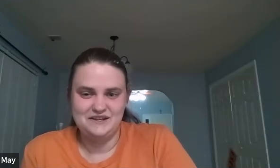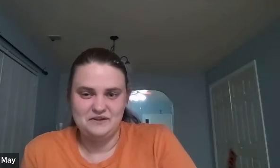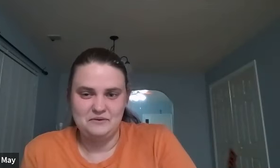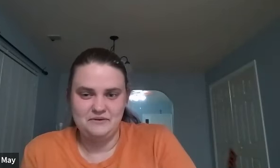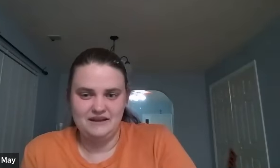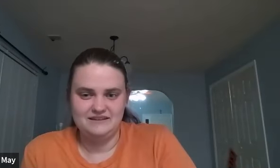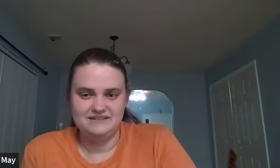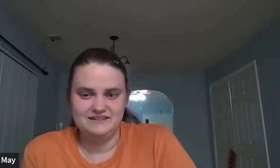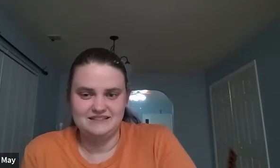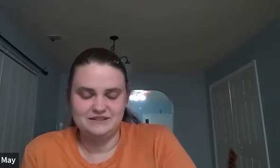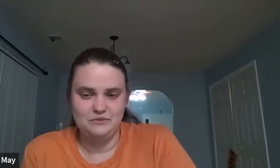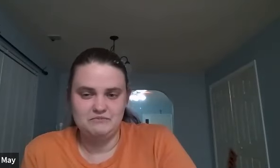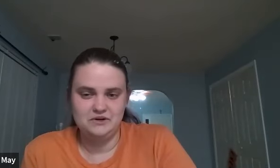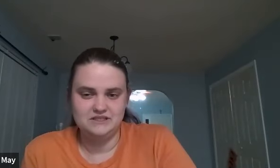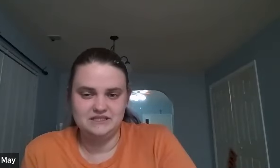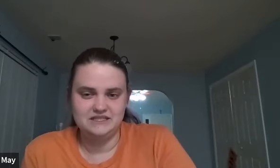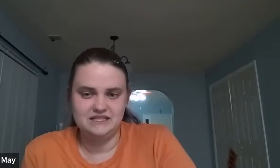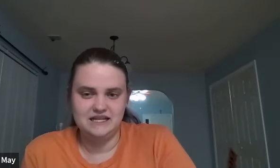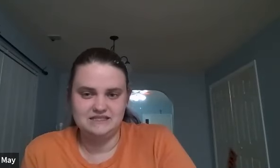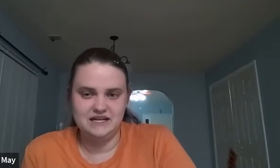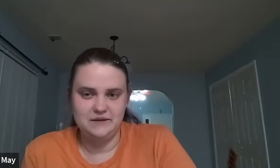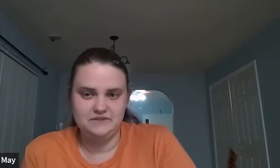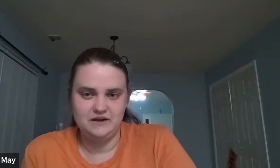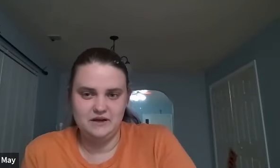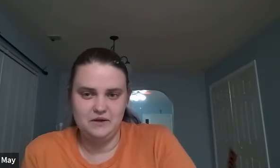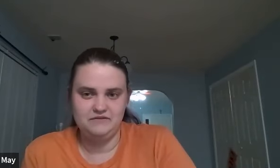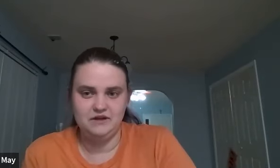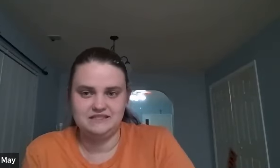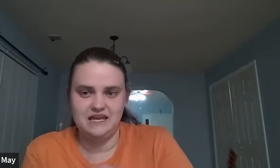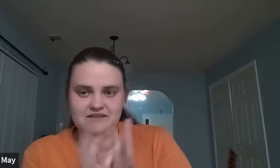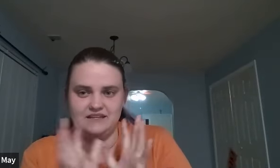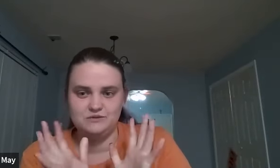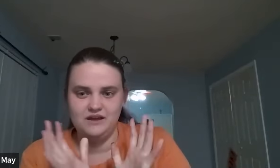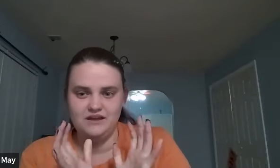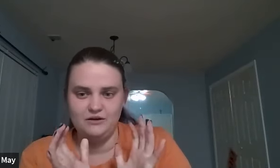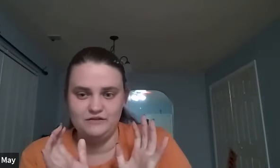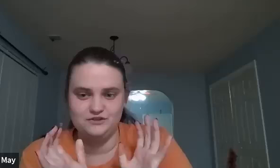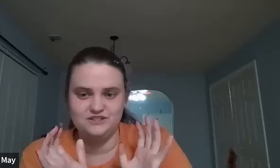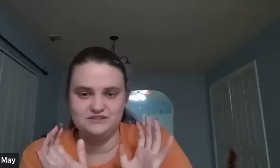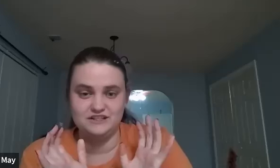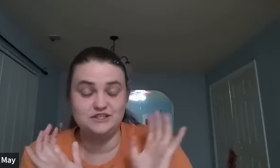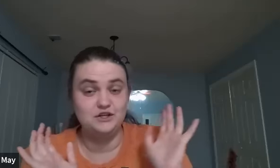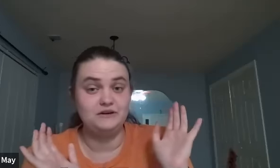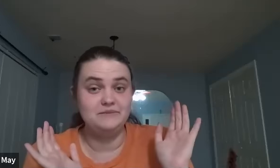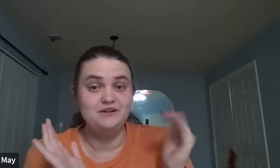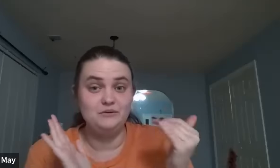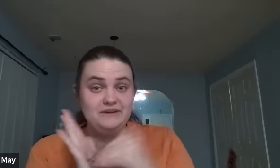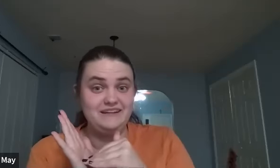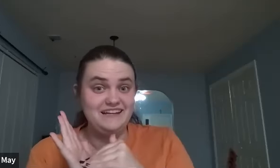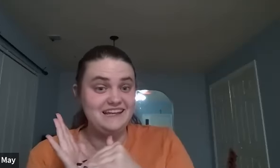All right. I see one person has typed. If you guys can't, that's okay. Or if you're still stuck, do y'all need me to repeat it